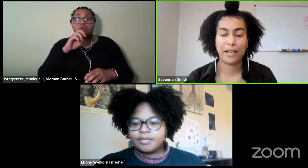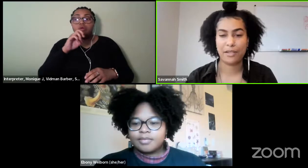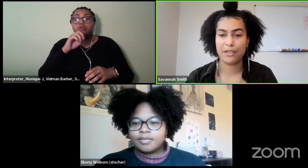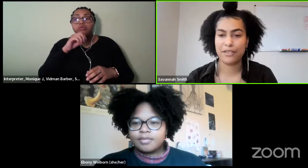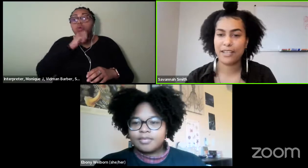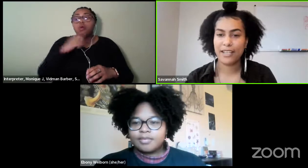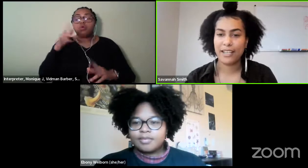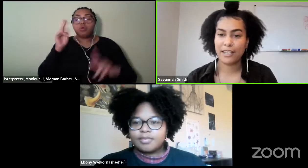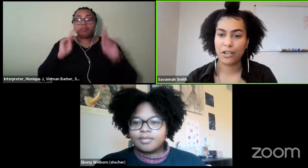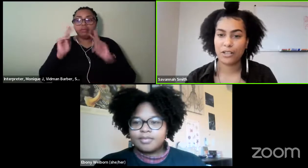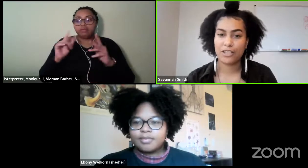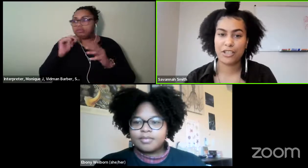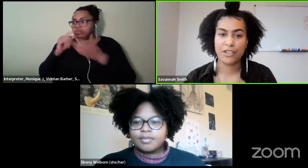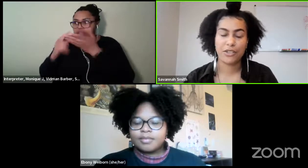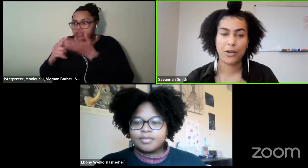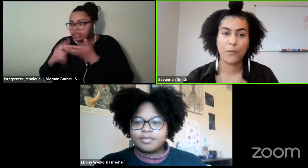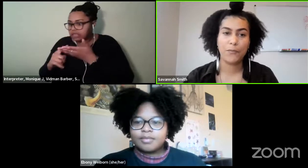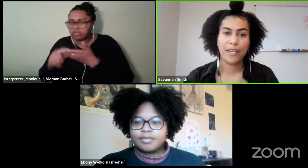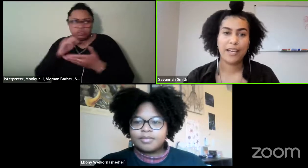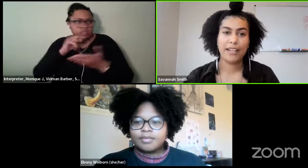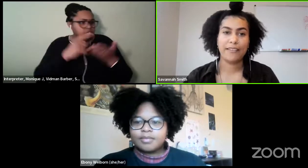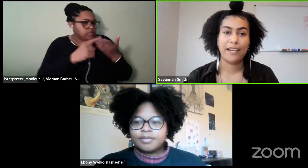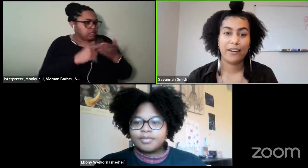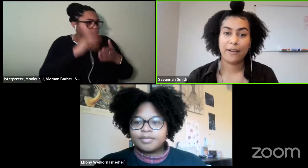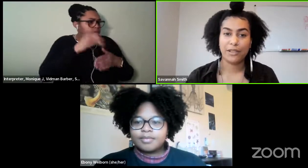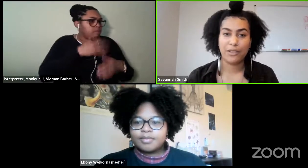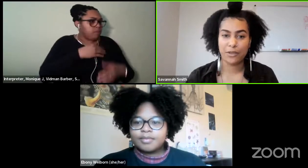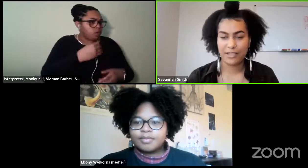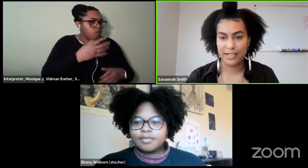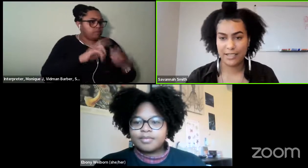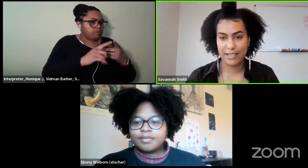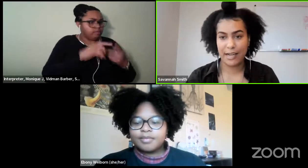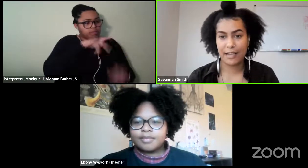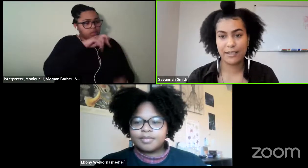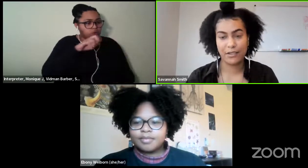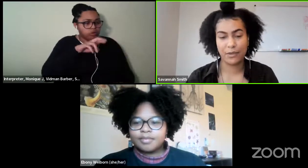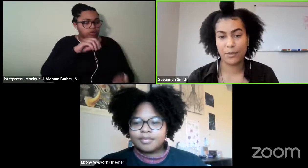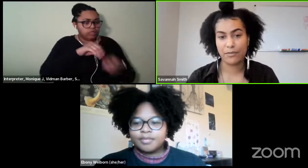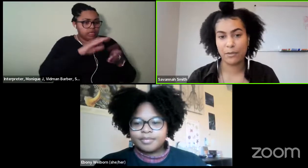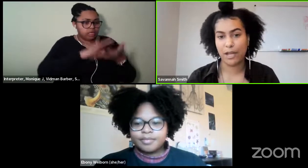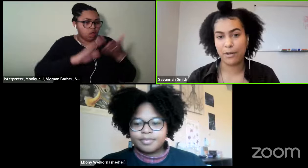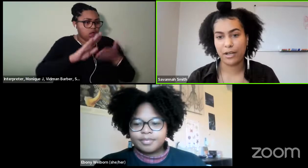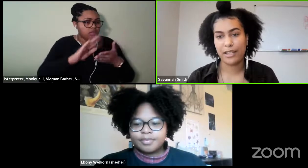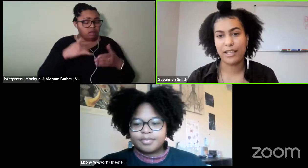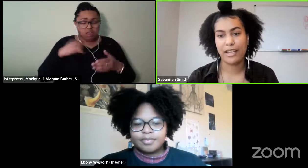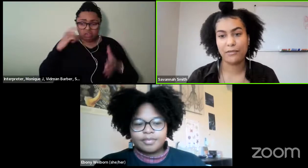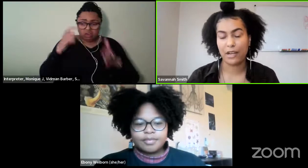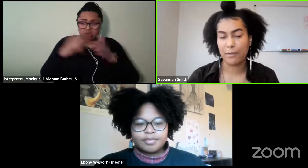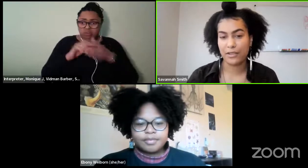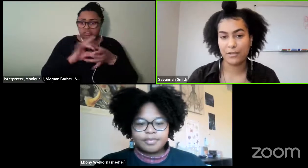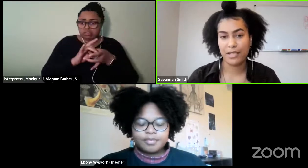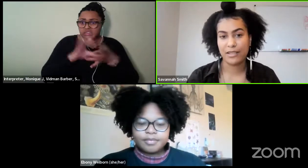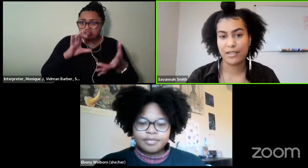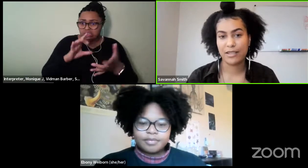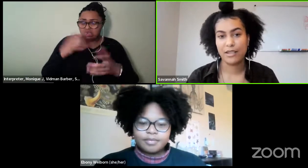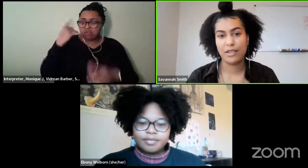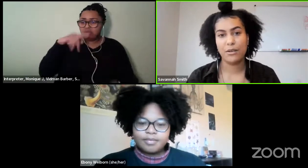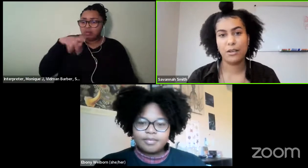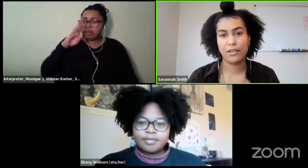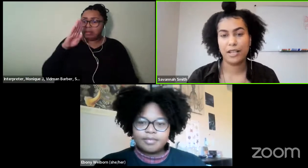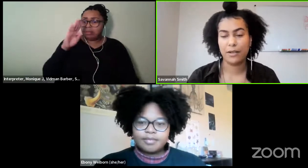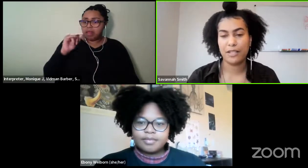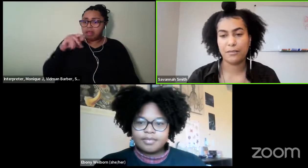by my white peers in college. And so there, I really noticed the disconnect there was for BIPOC in environmental